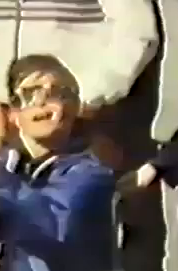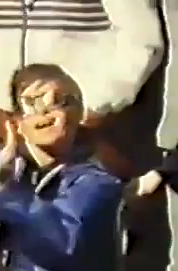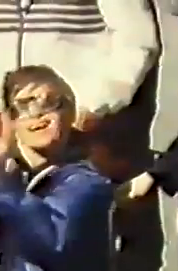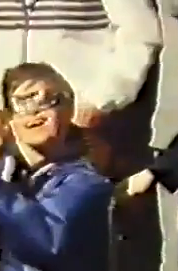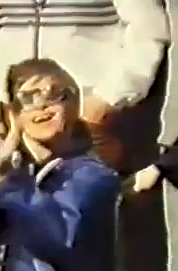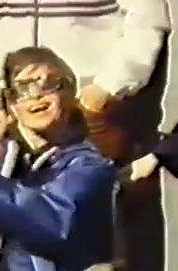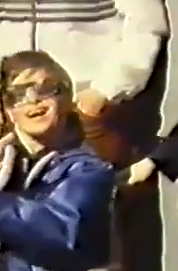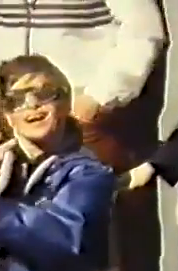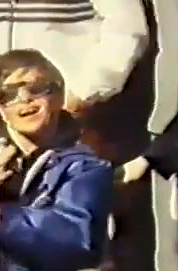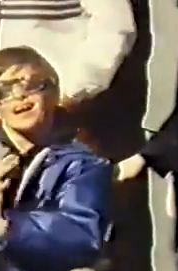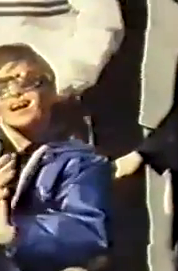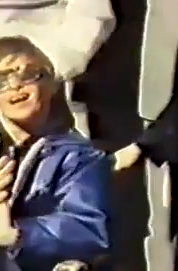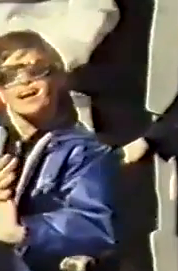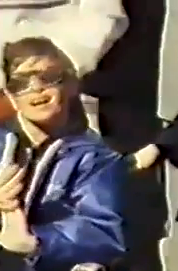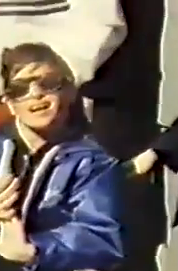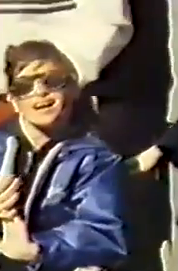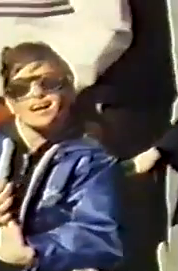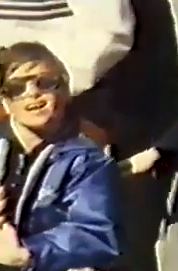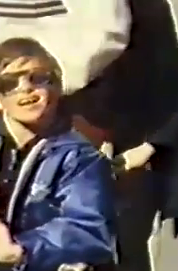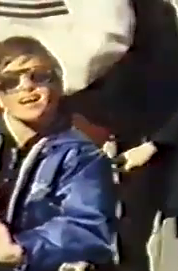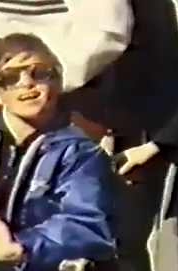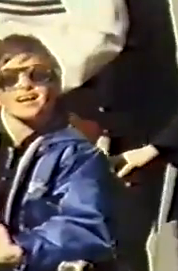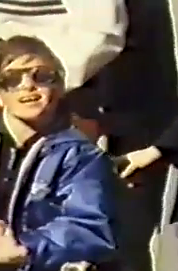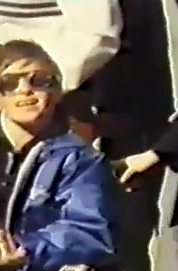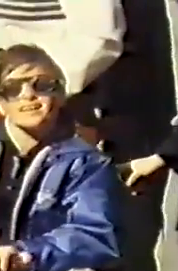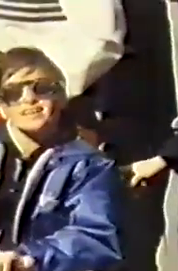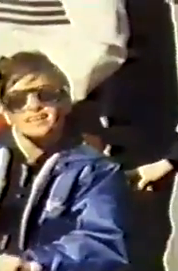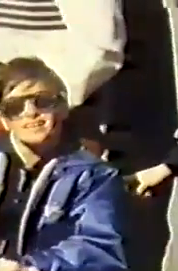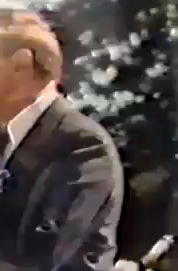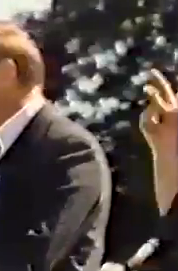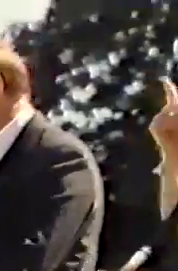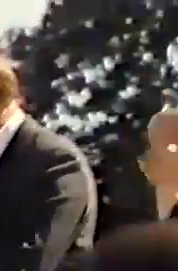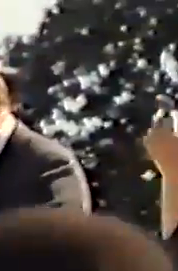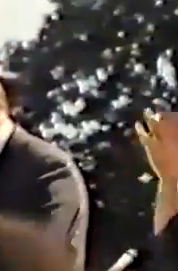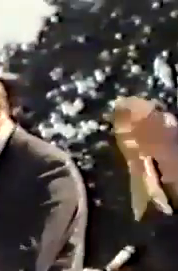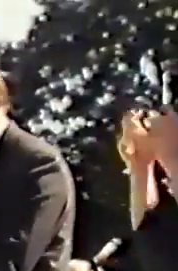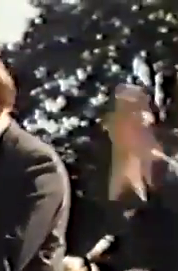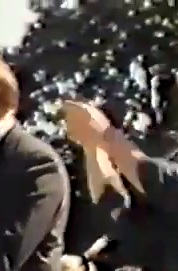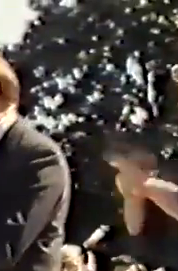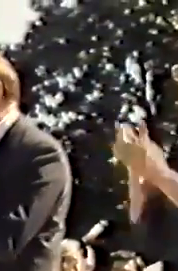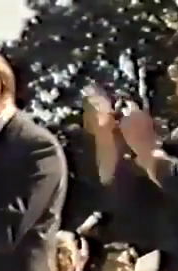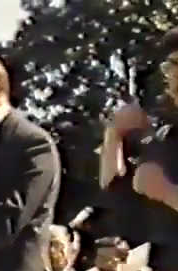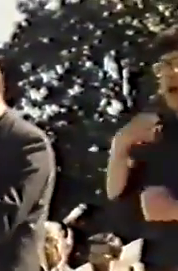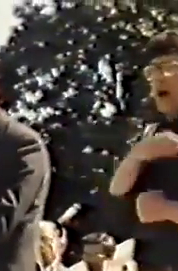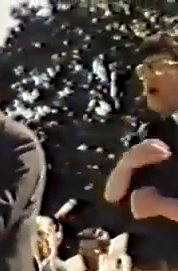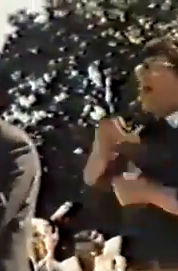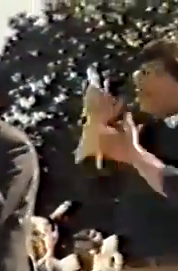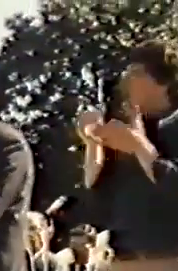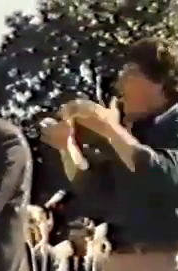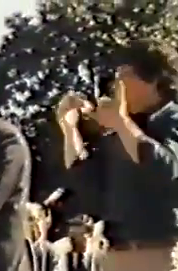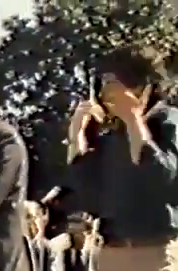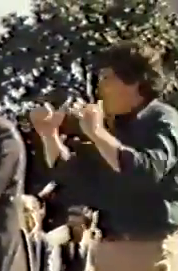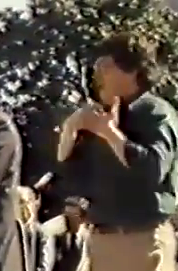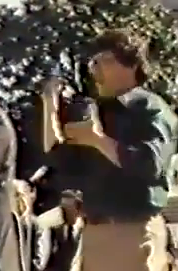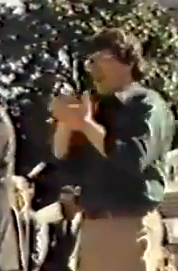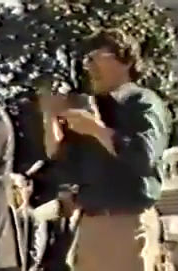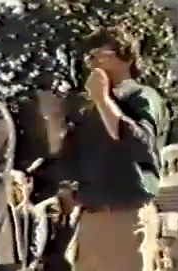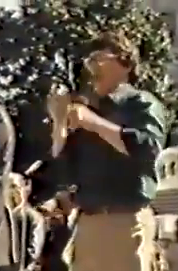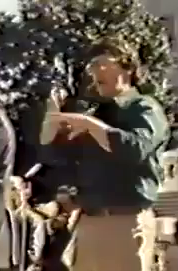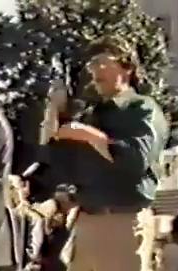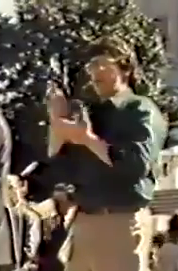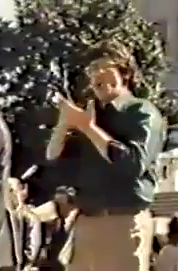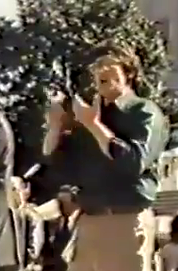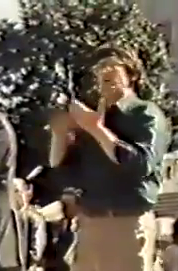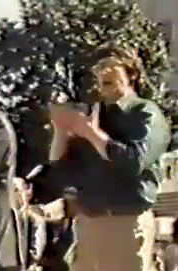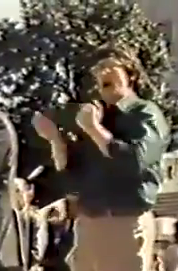Let's agree to do everything we possibly can to keep block grants from passing this Congress. At least that way, we'll have still some control over the programs